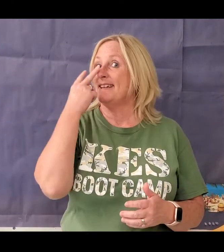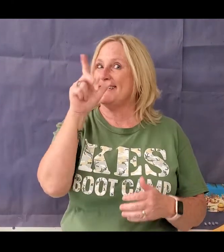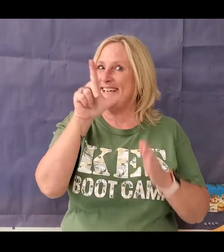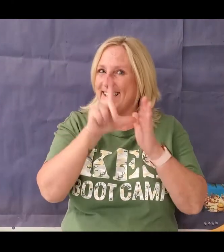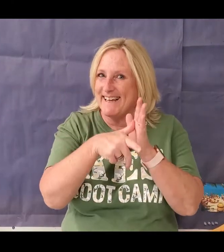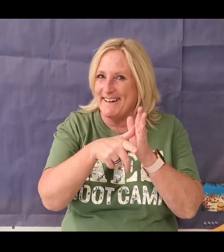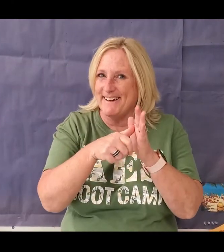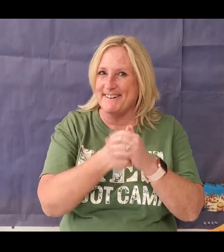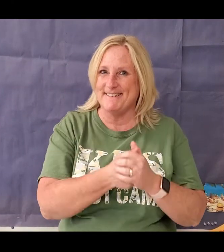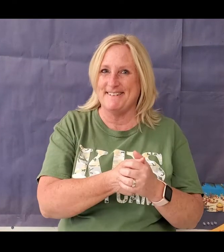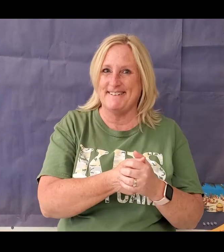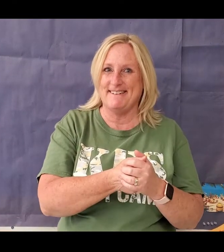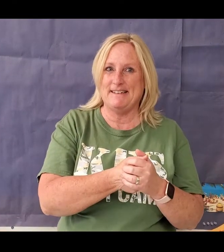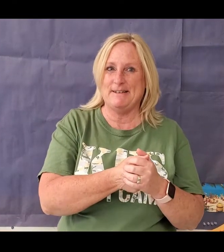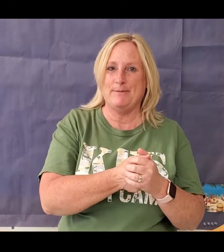See you later.